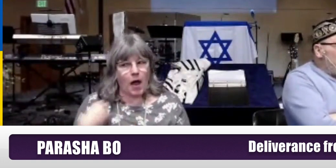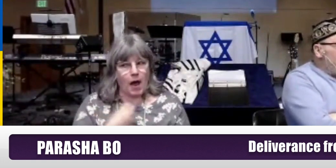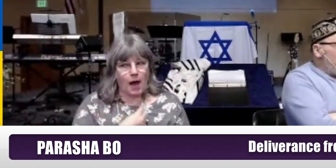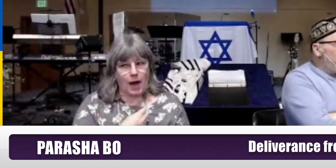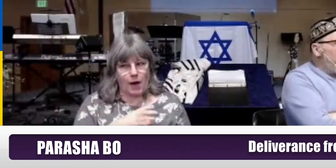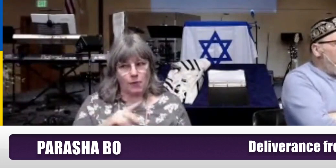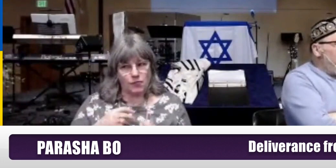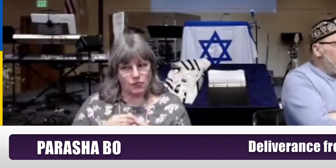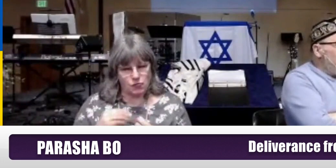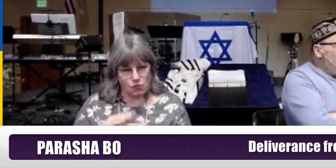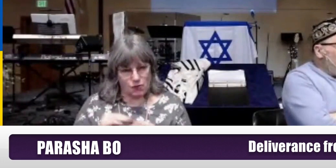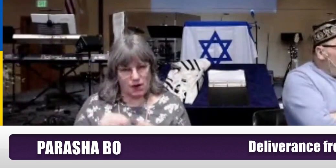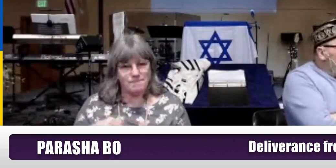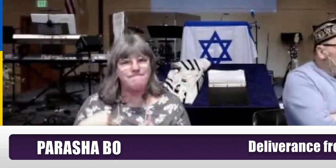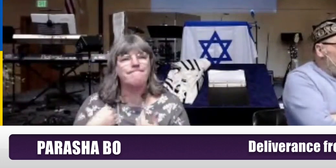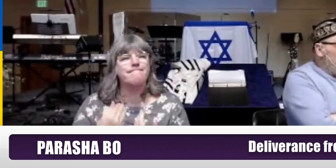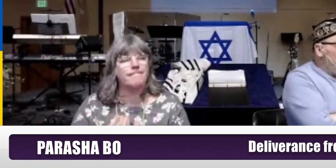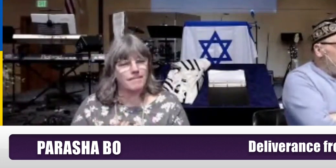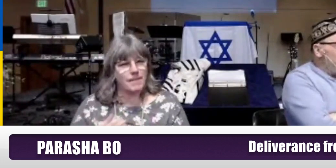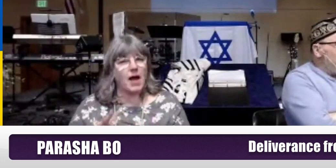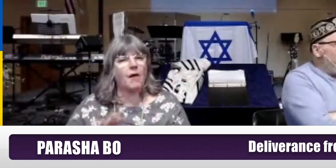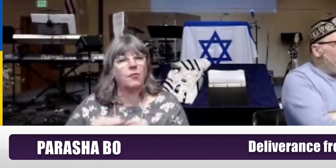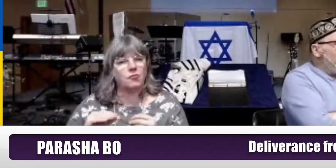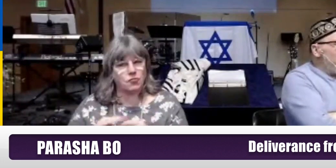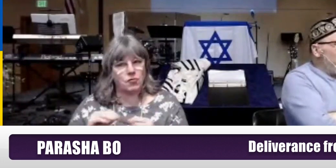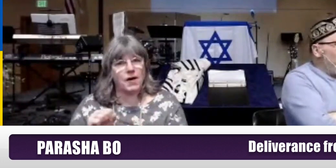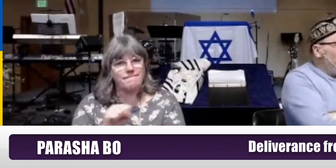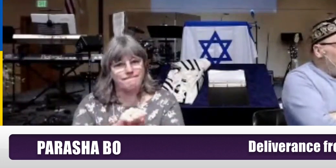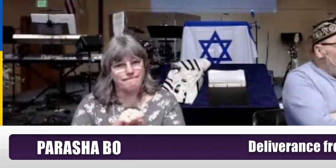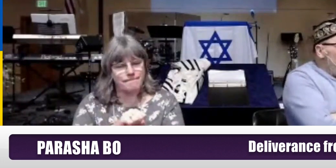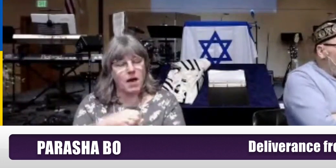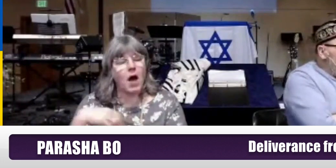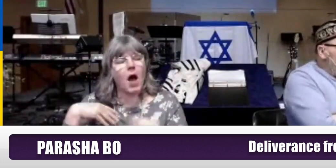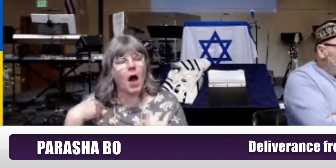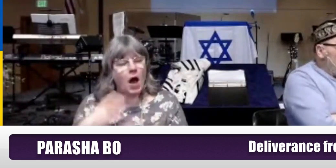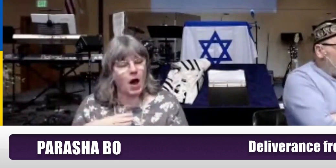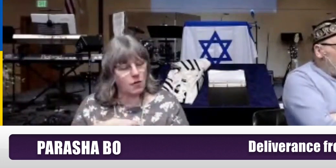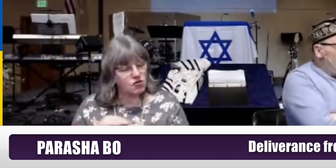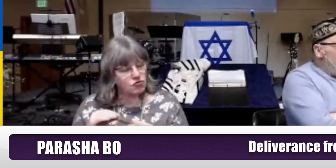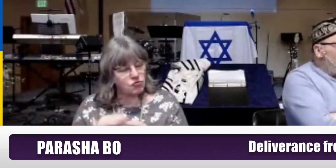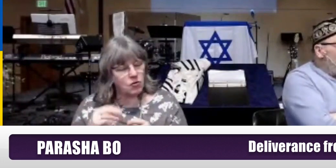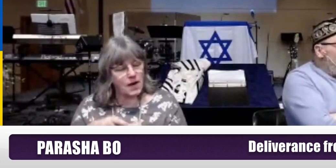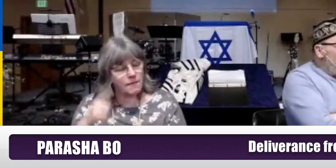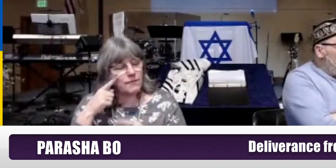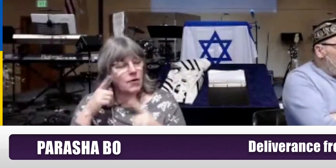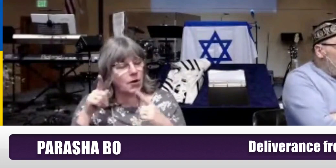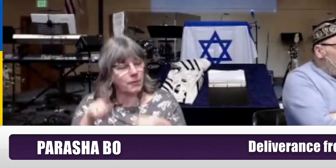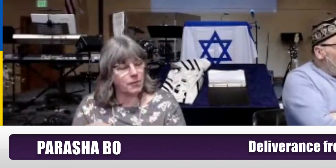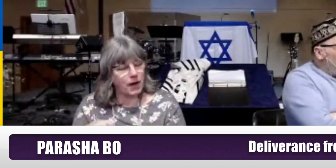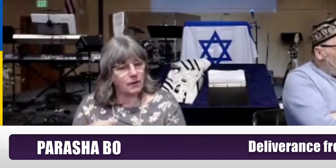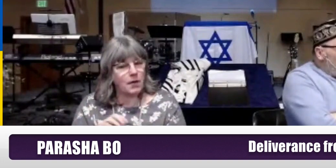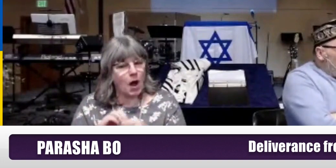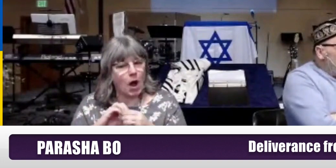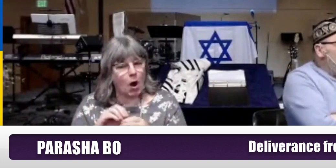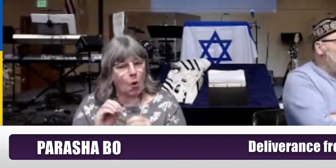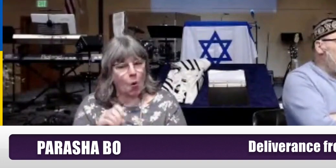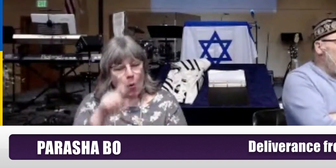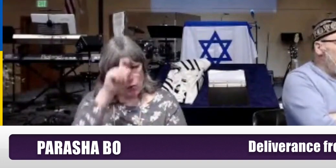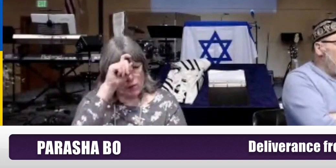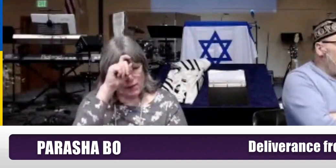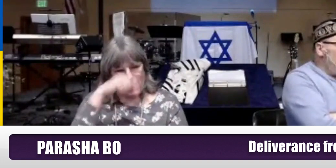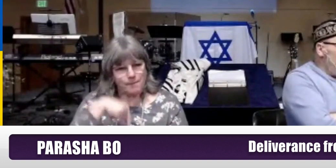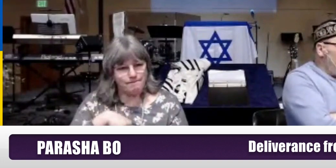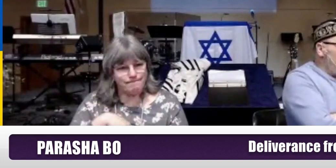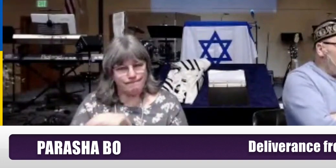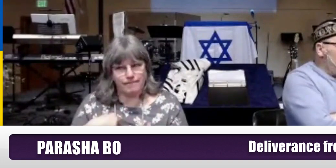our story of compromise, our story of enslavement, our story with our Pharaoh, and our own